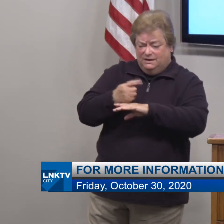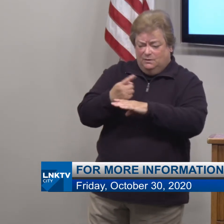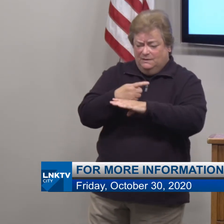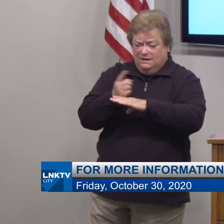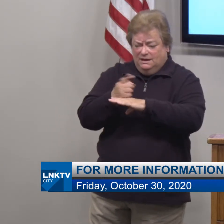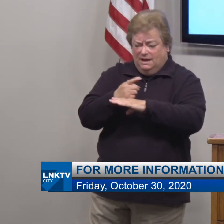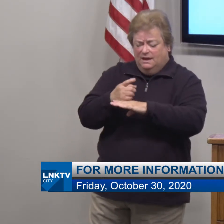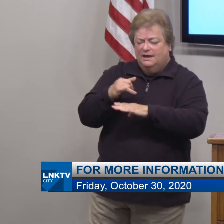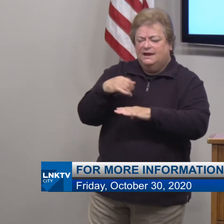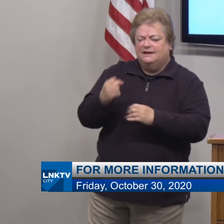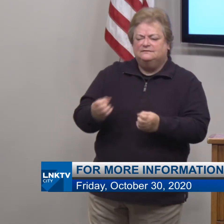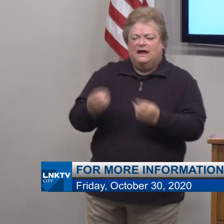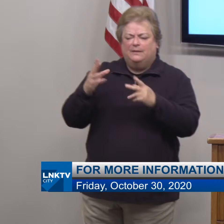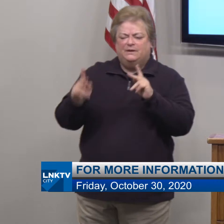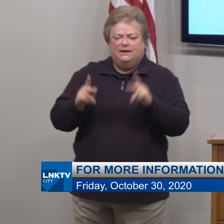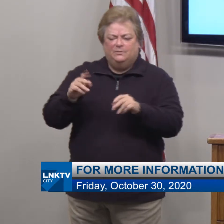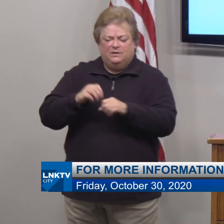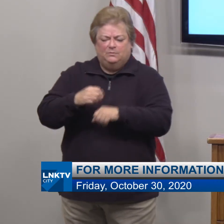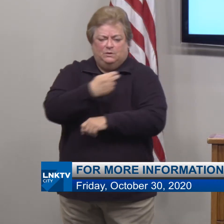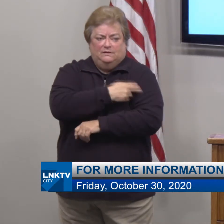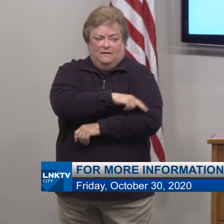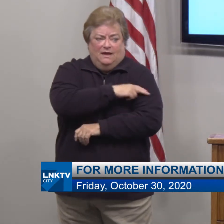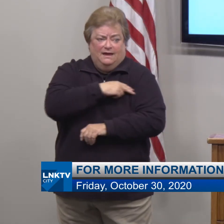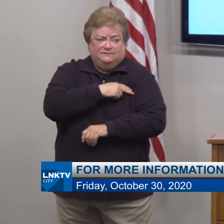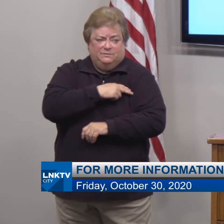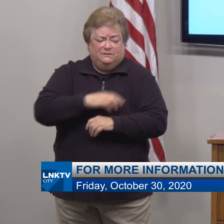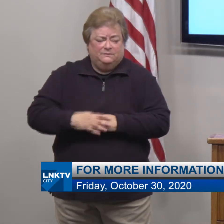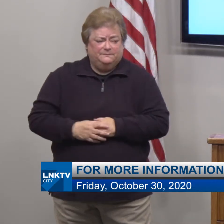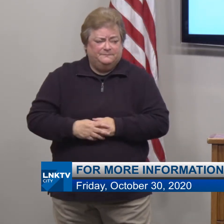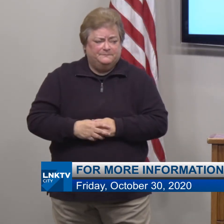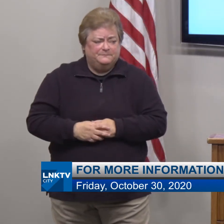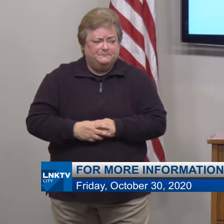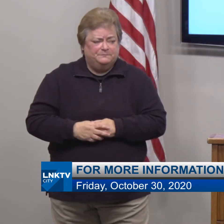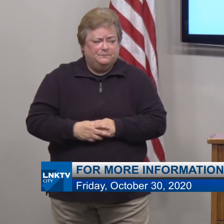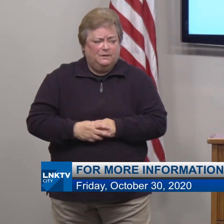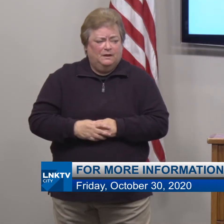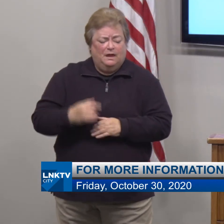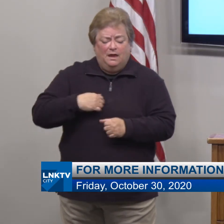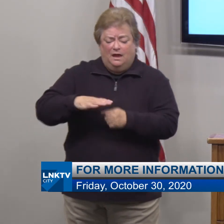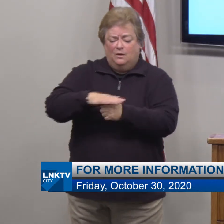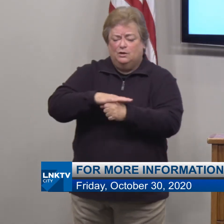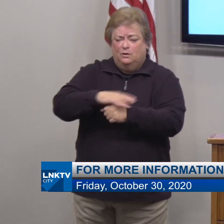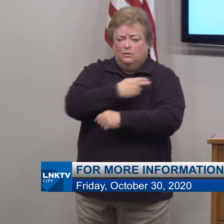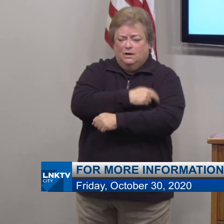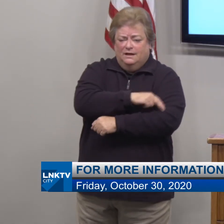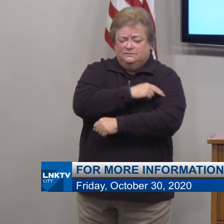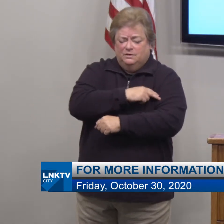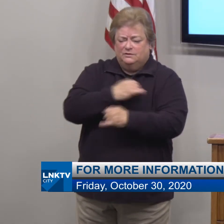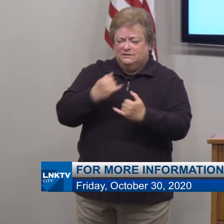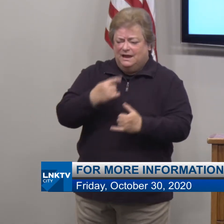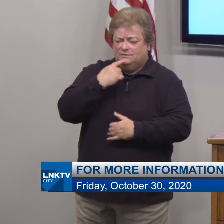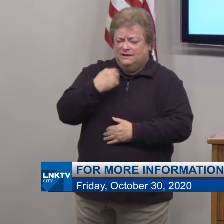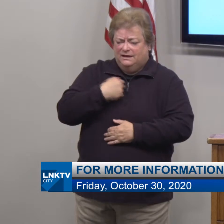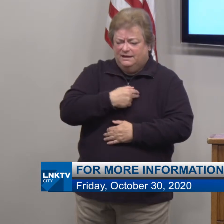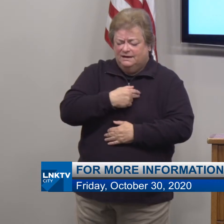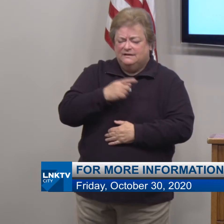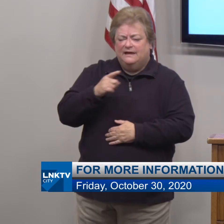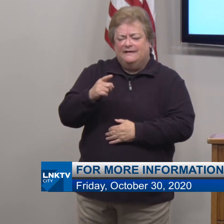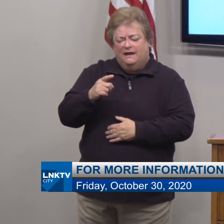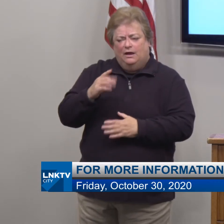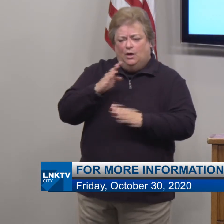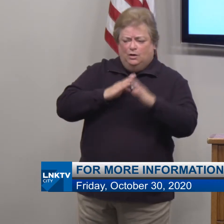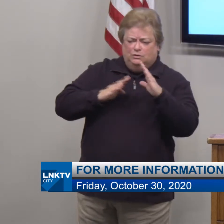the number of people hospitalized for COVID-19 locally. Our local hospitals are telling us that they are